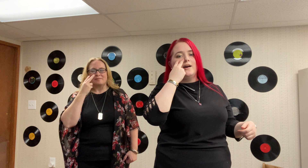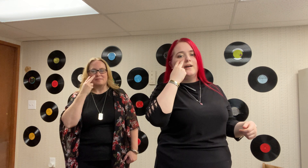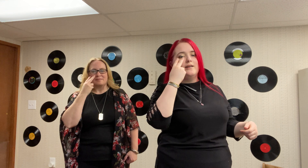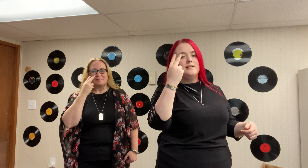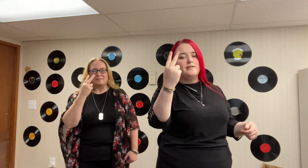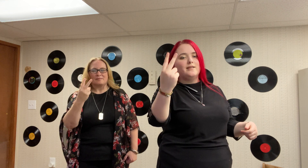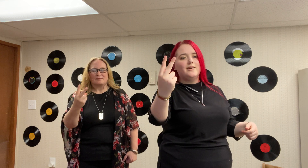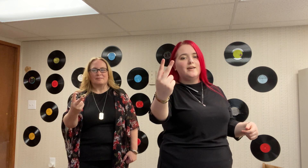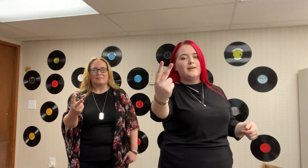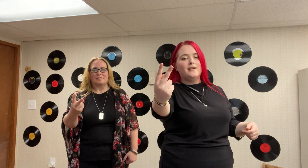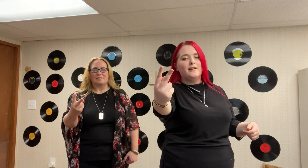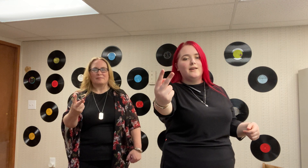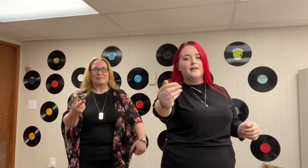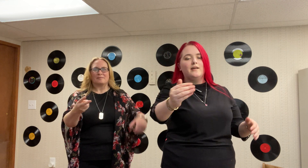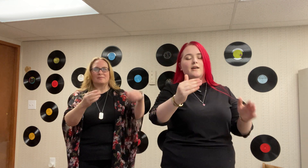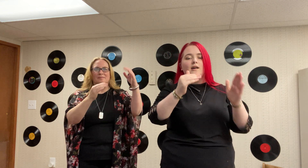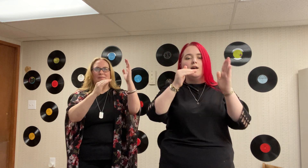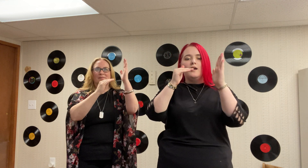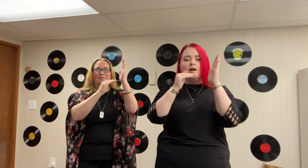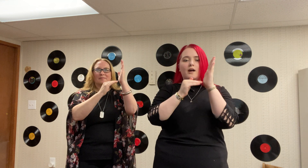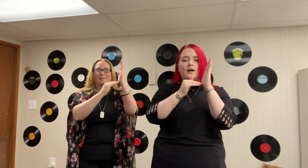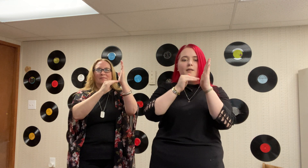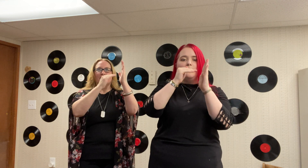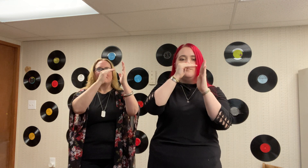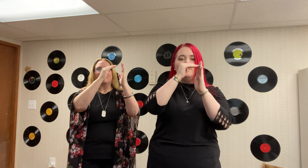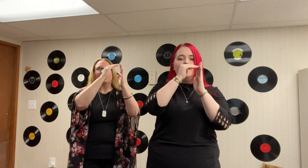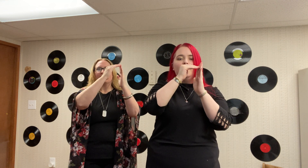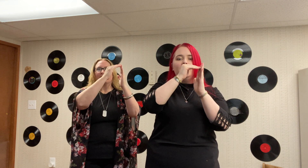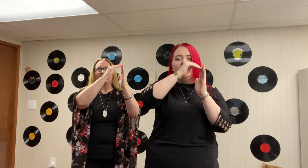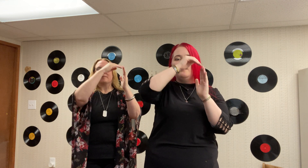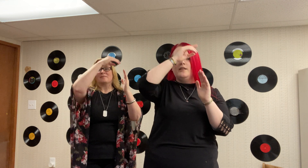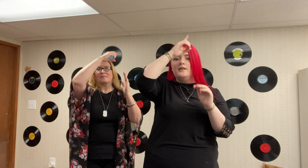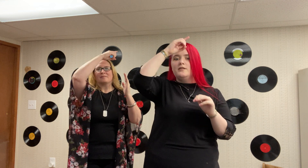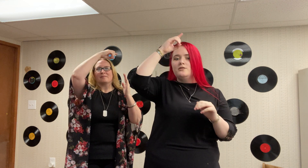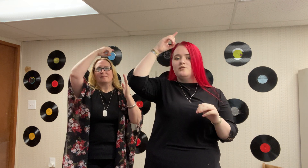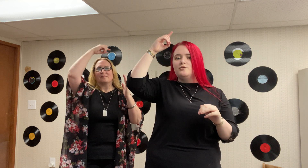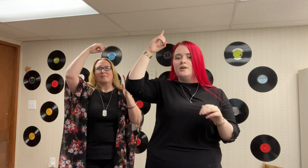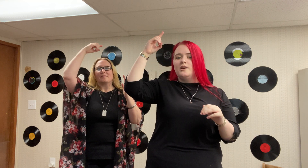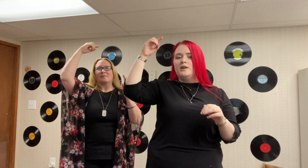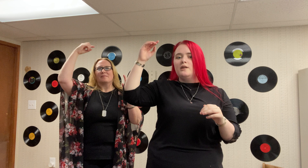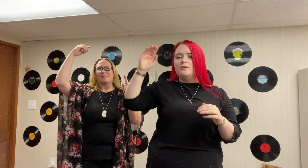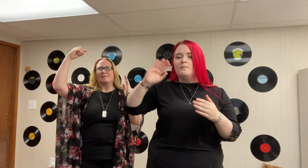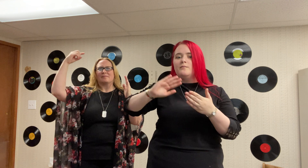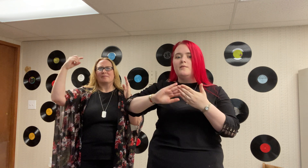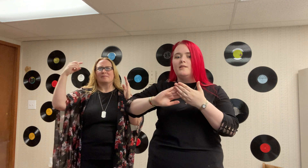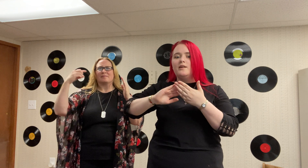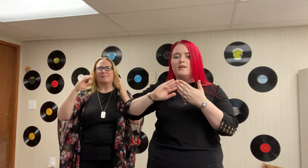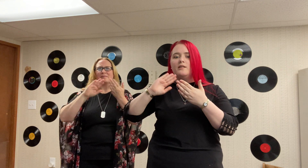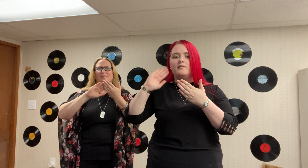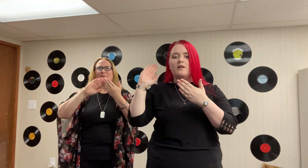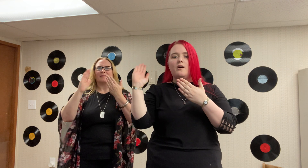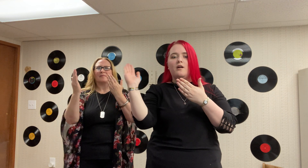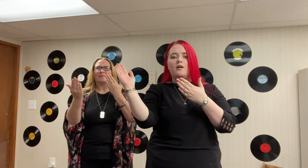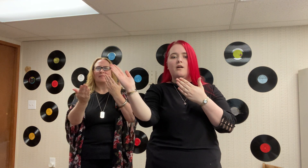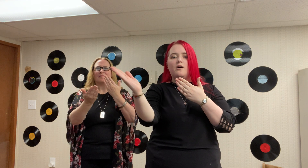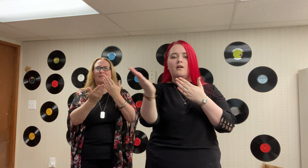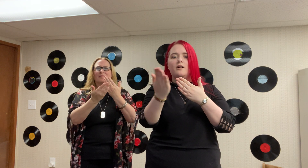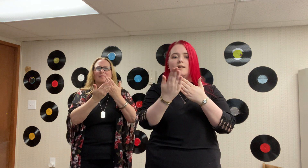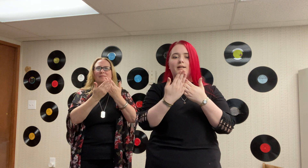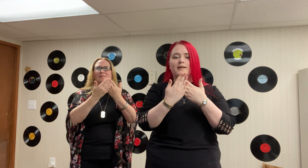I see. A million dreams is all